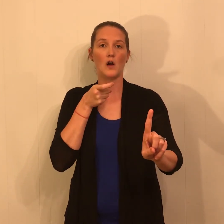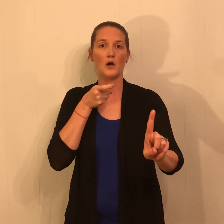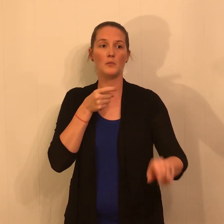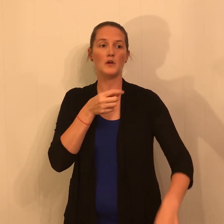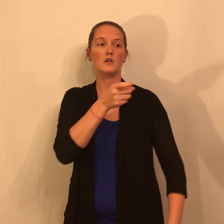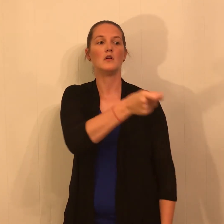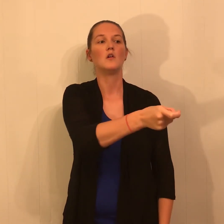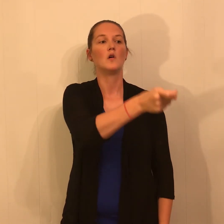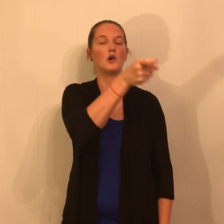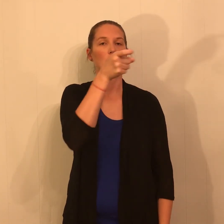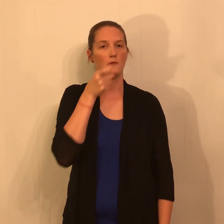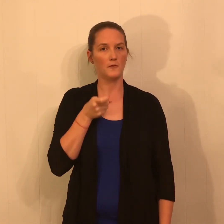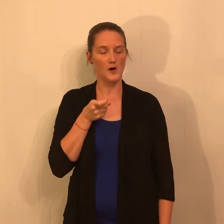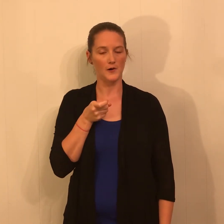from,